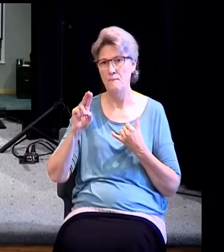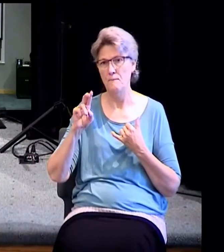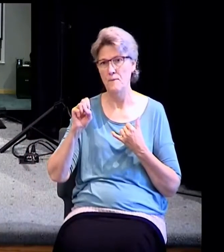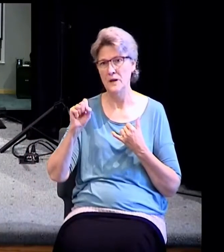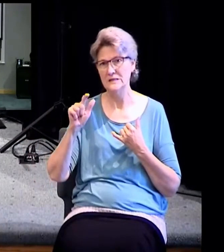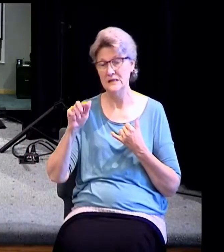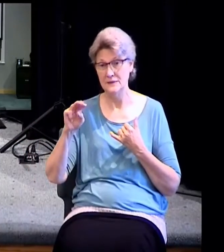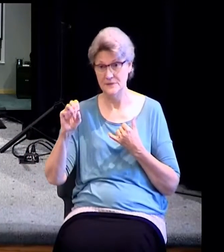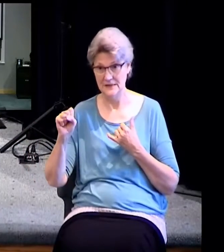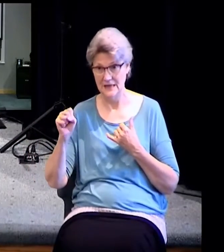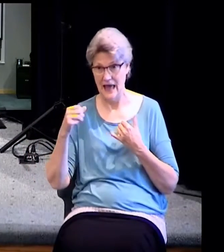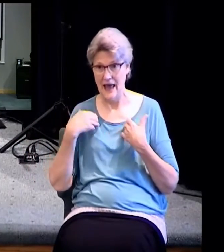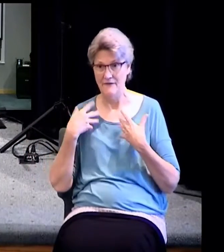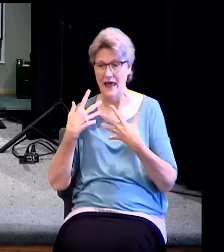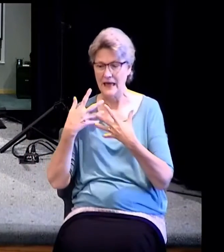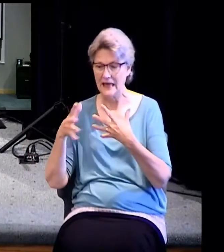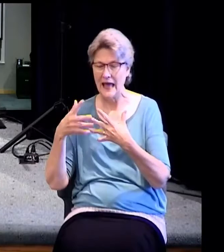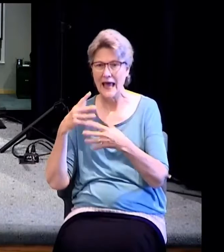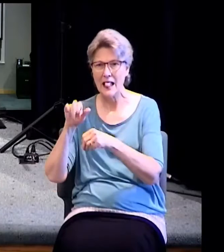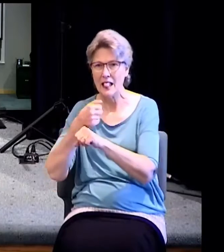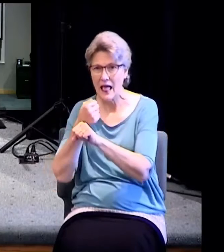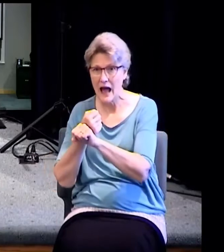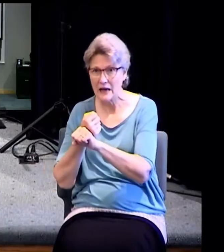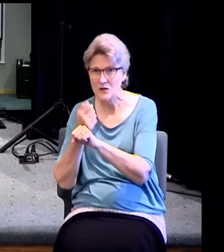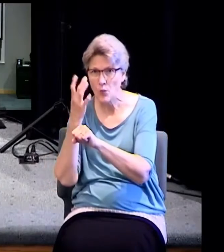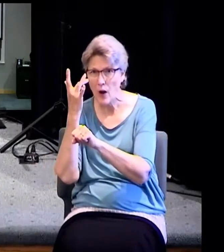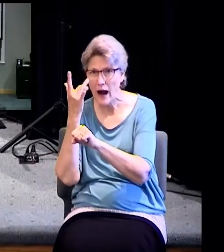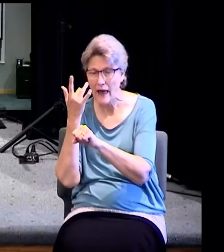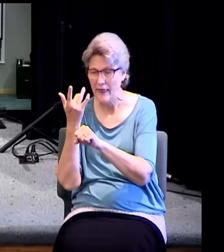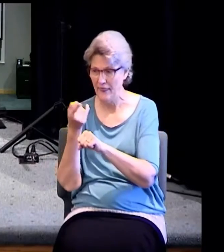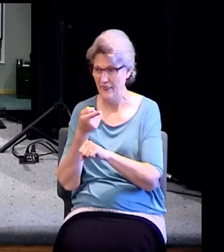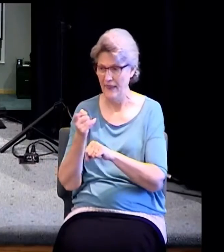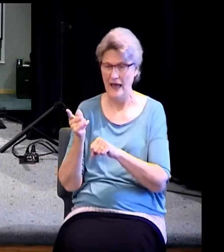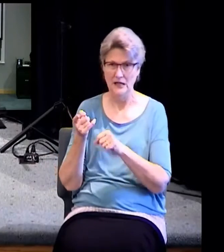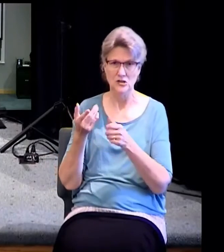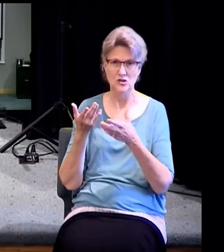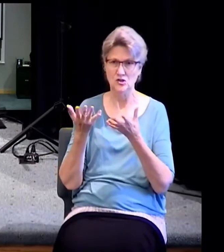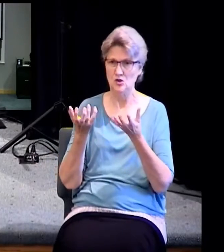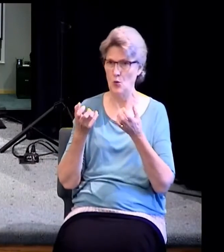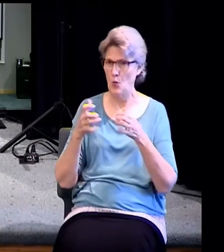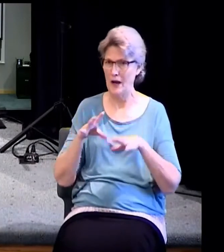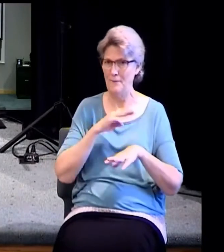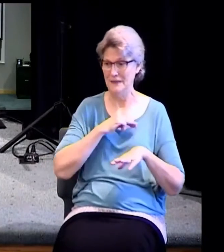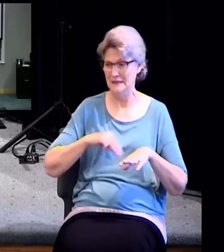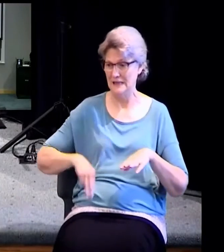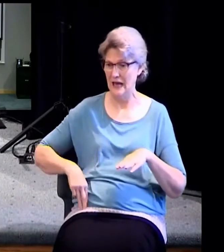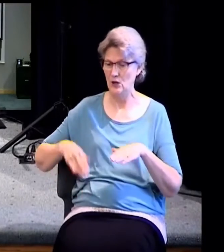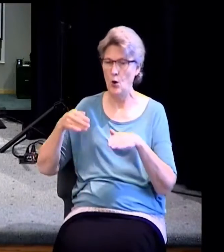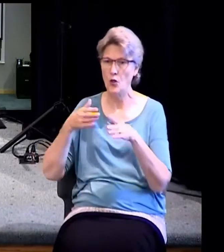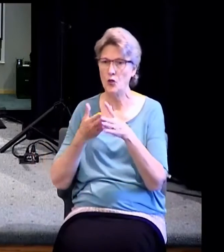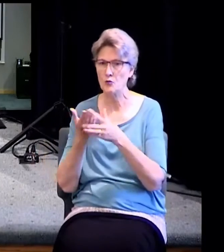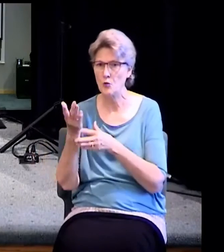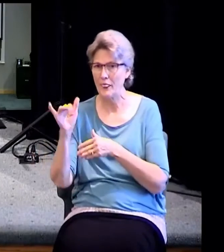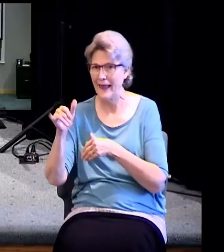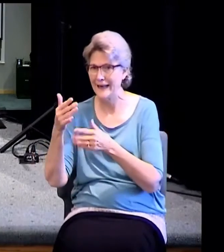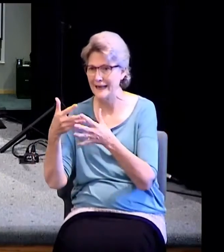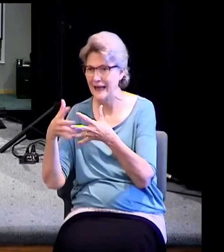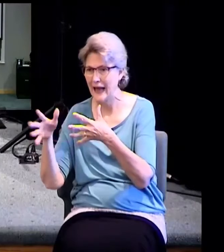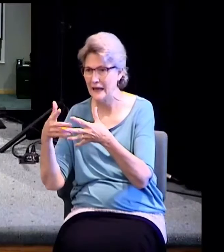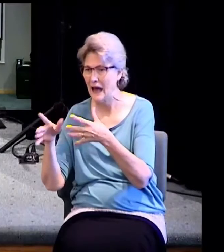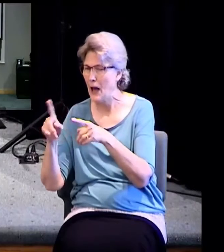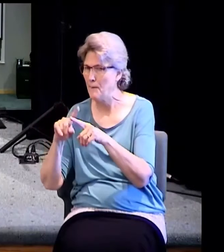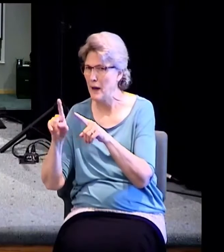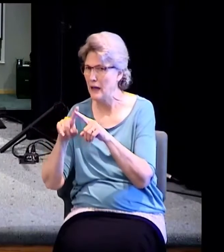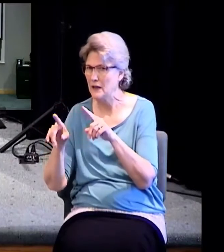the Messiah to be able to come back and walk in. Let me tell you, there ain't no bricks going to stop our God. There's no mortar and rock